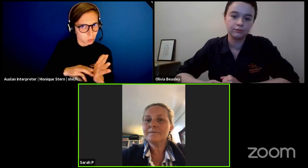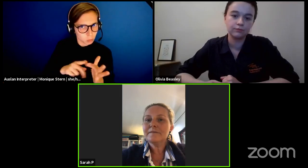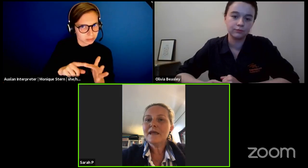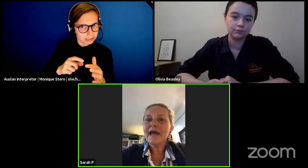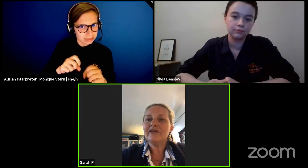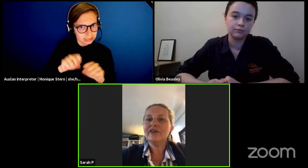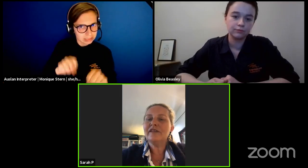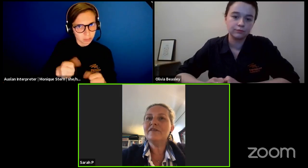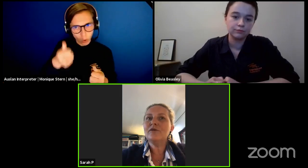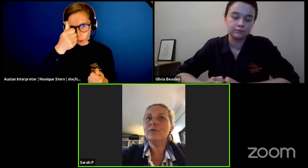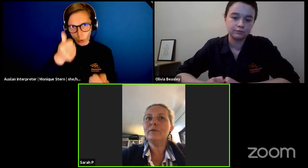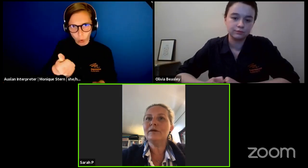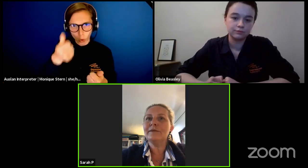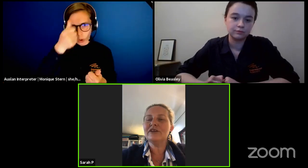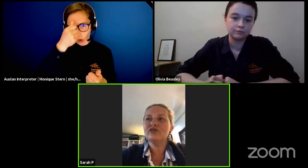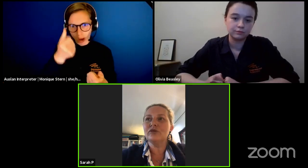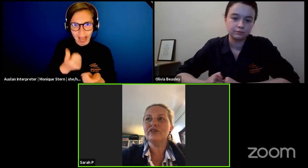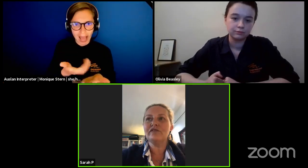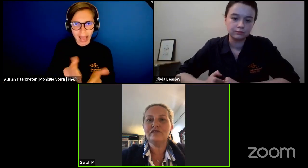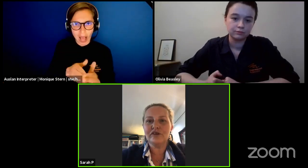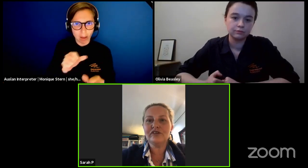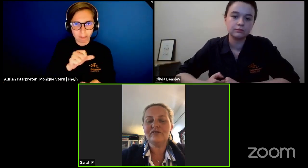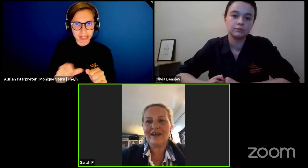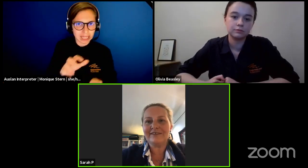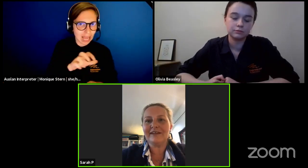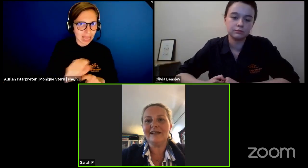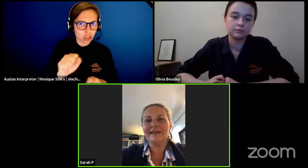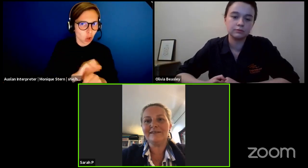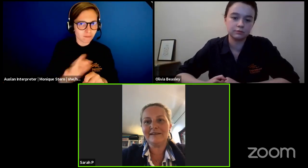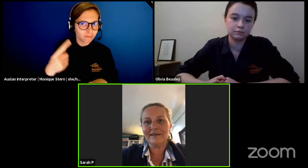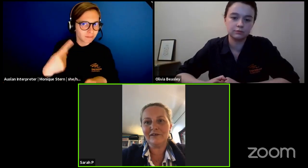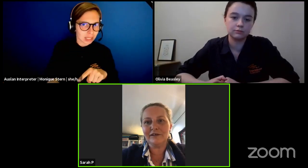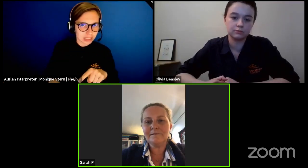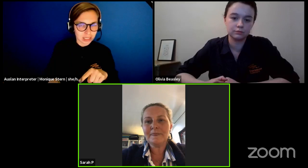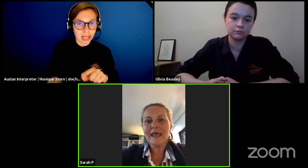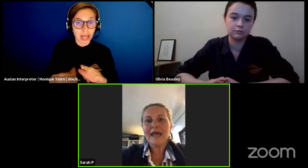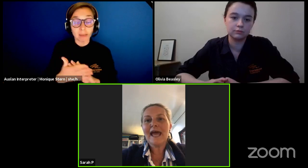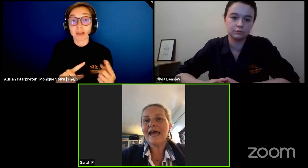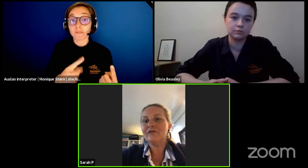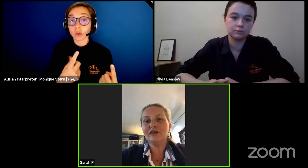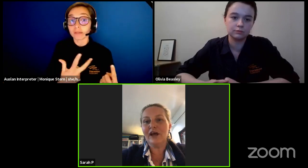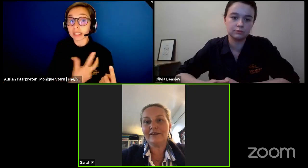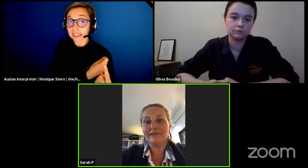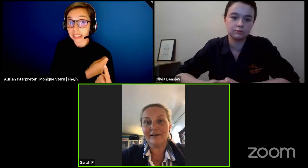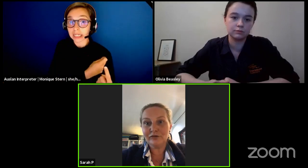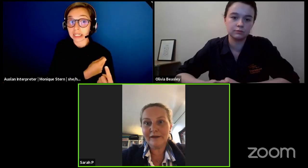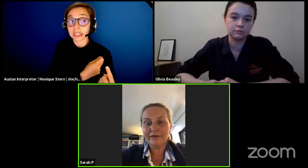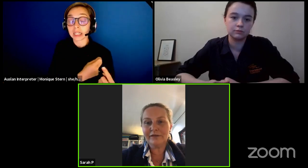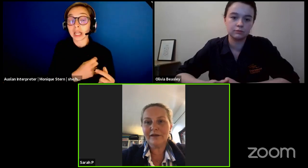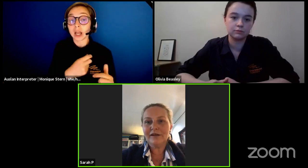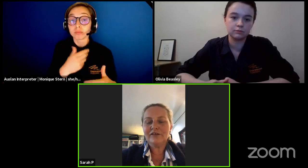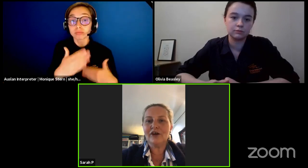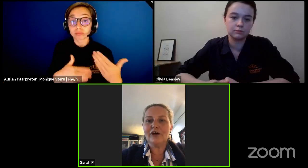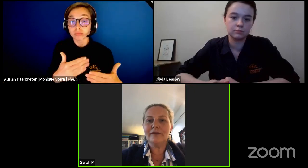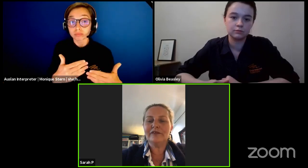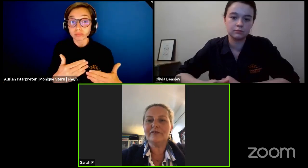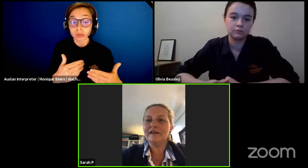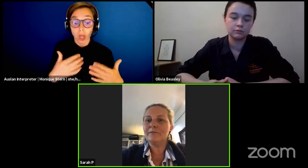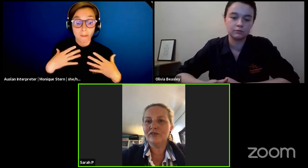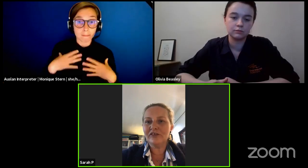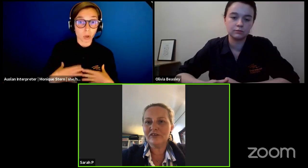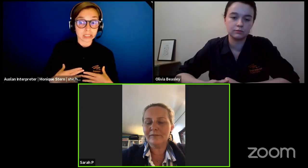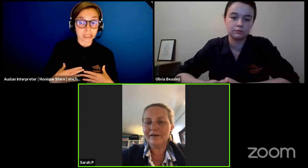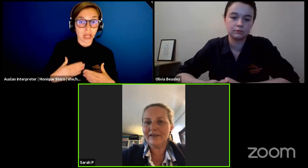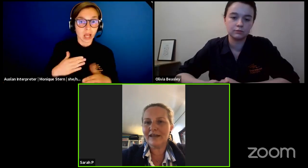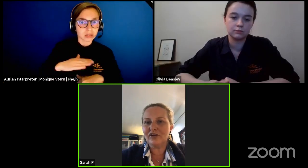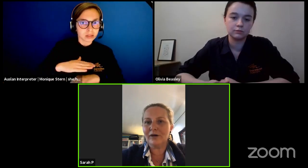like. And so therefore we want to make sure that the first vaccine is given and, if you like, dealt with. So it's the